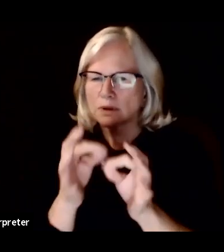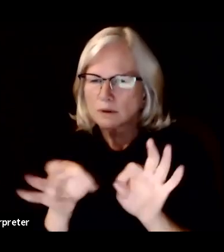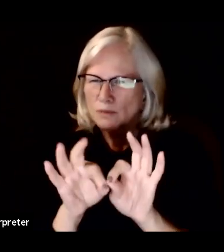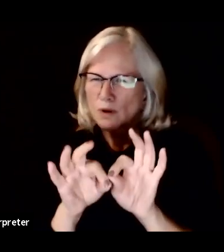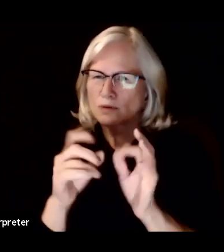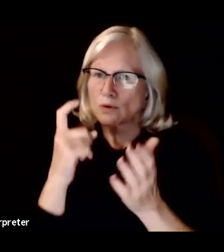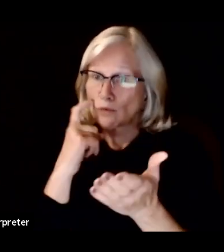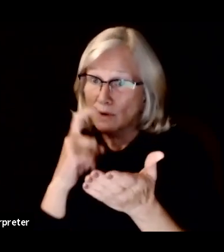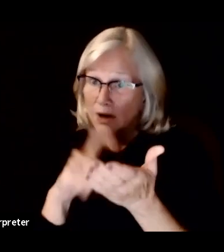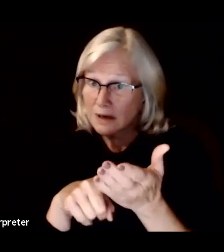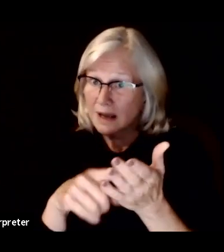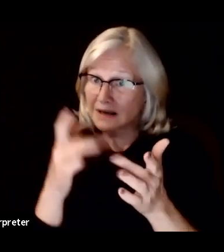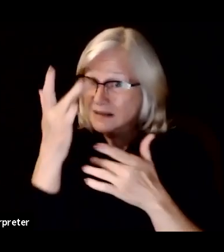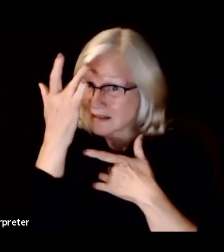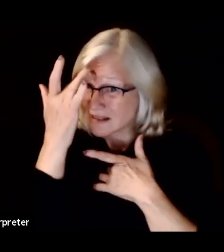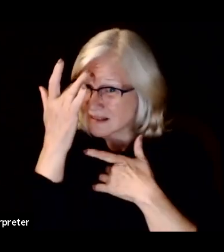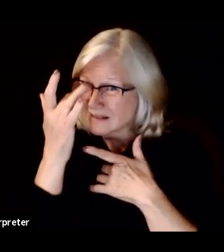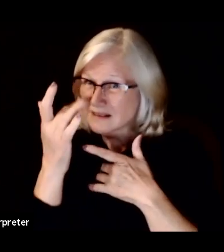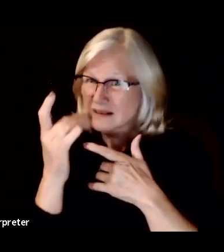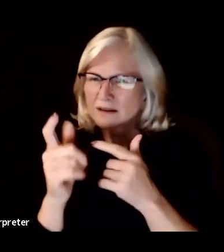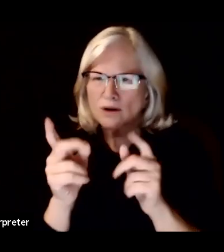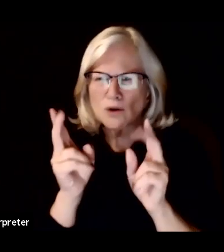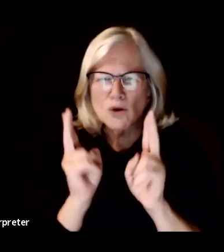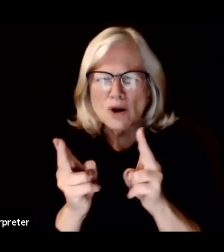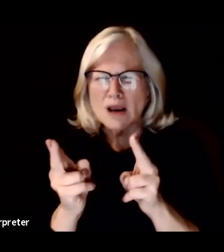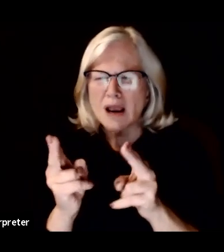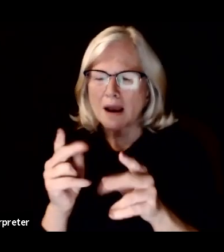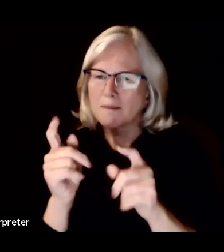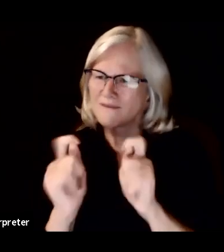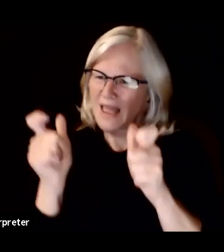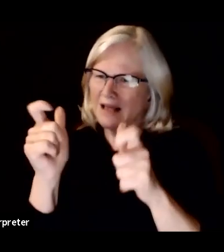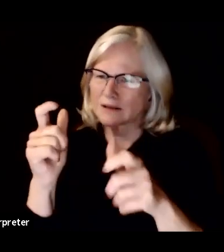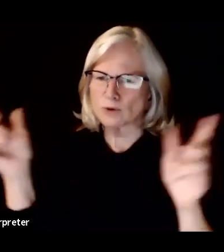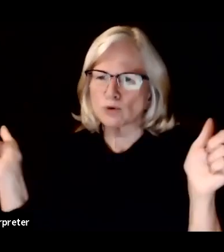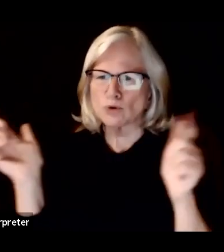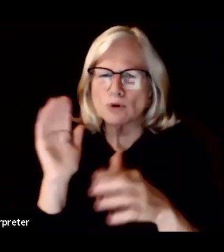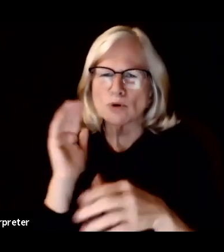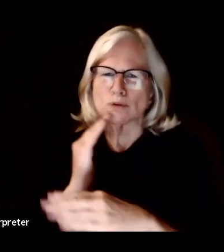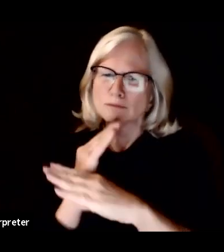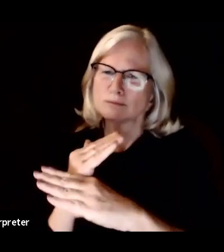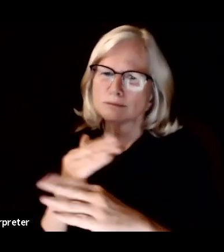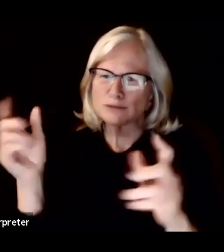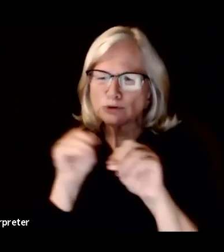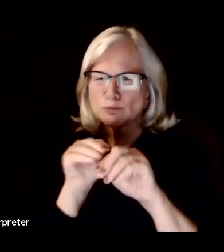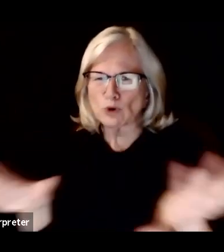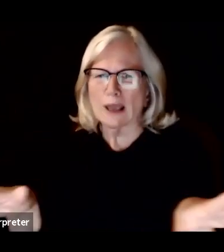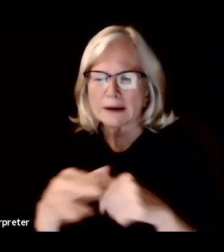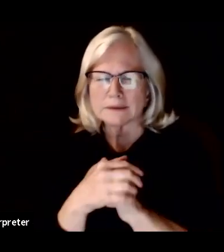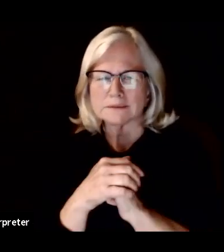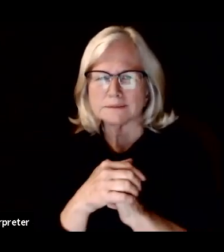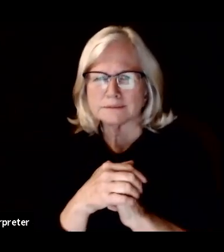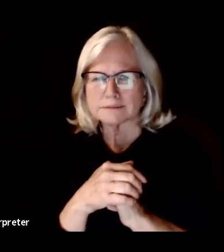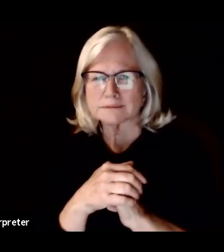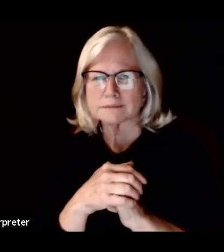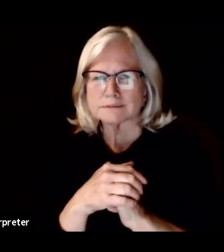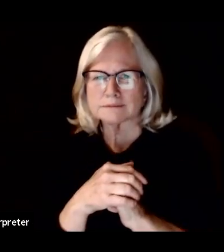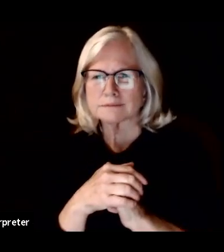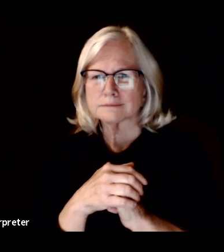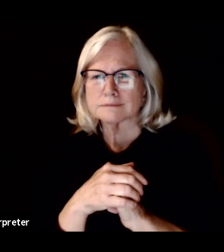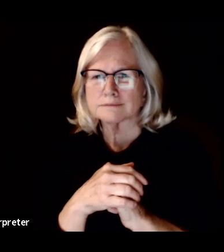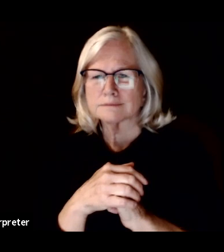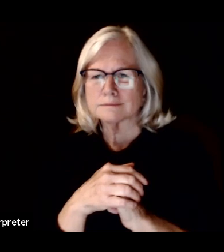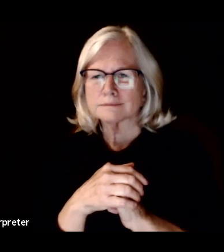Okay, thank you. Thank you. Once again, if you would like to ask a question, you may press star